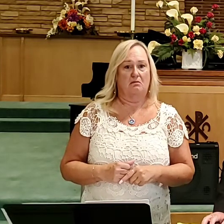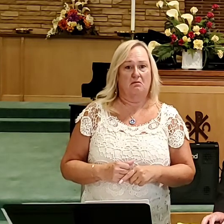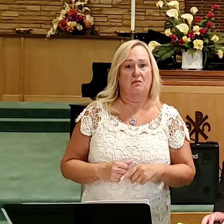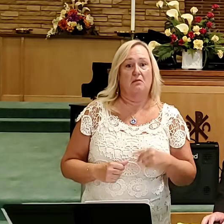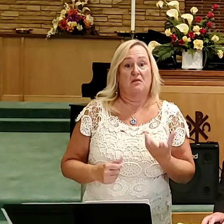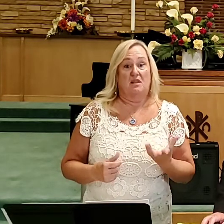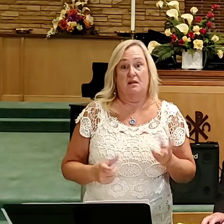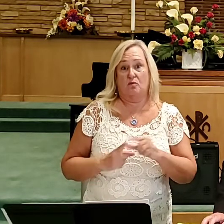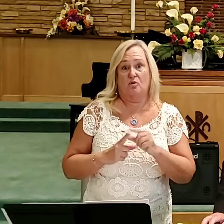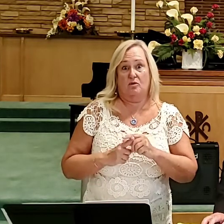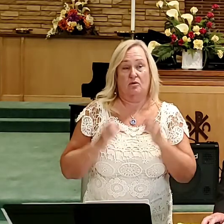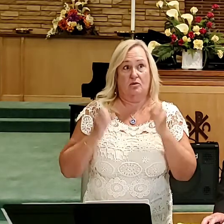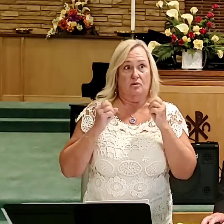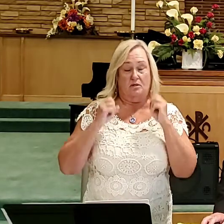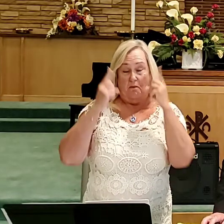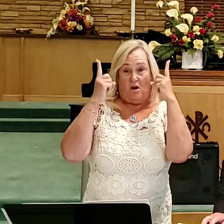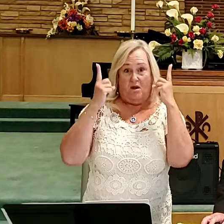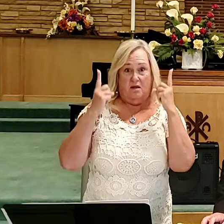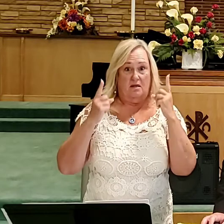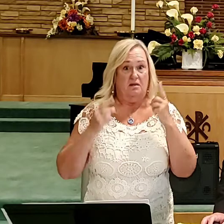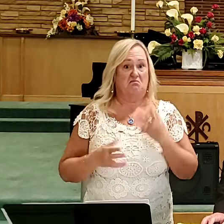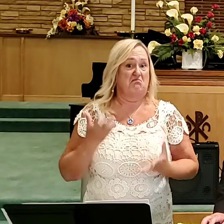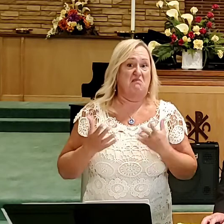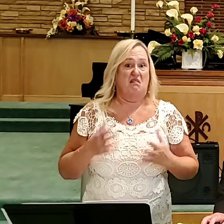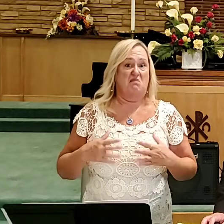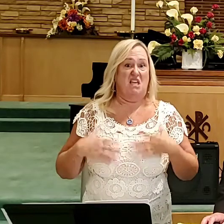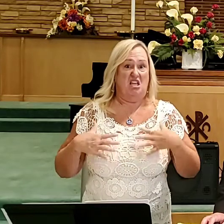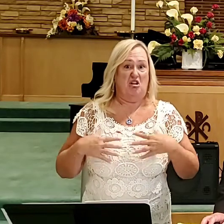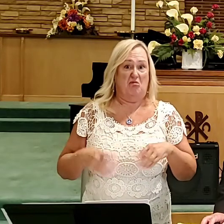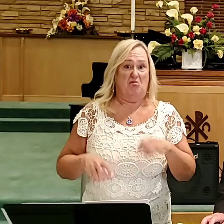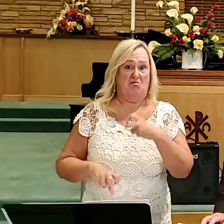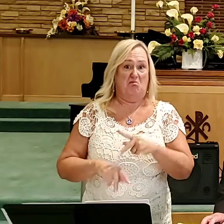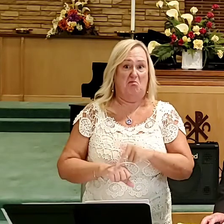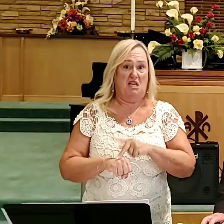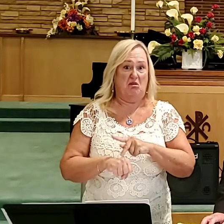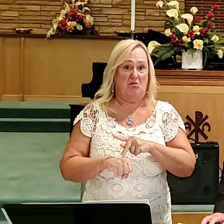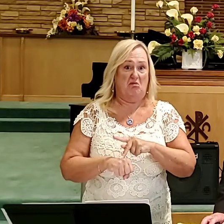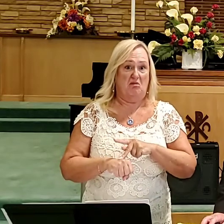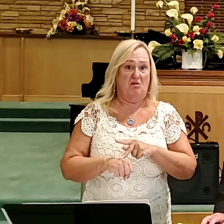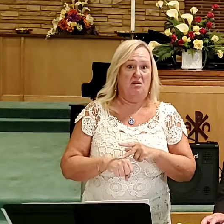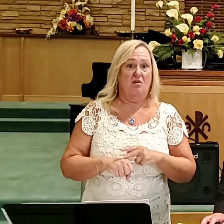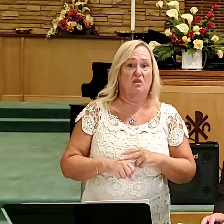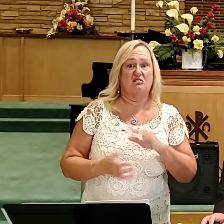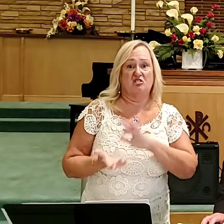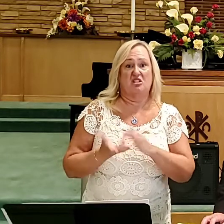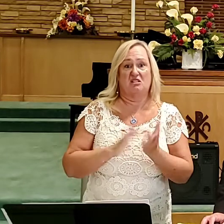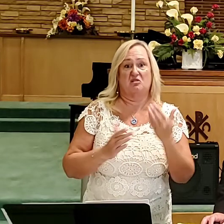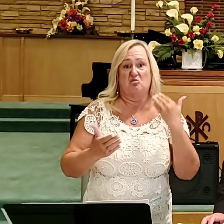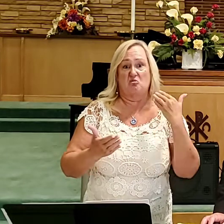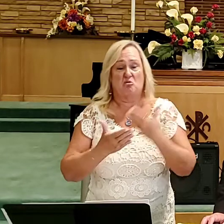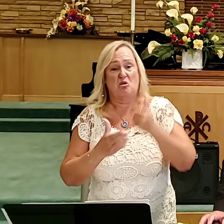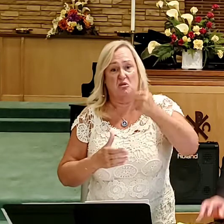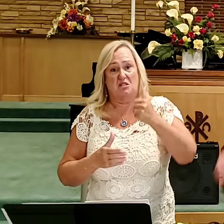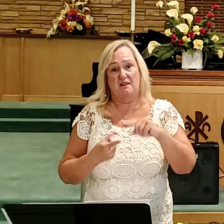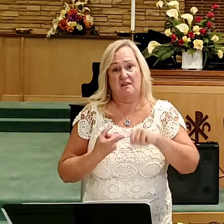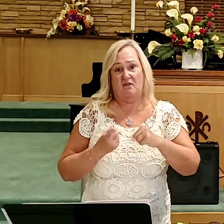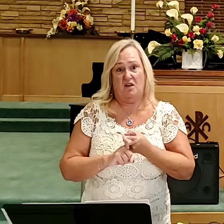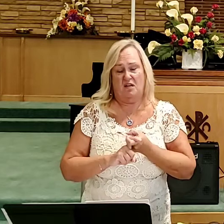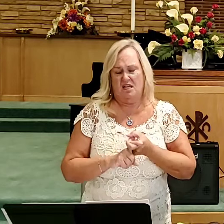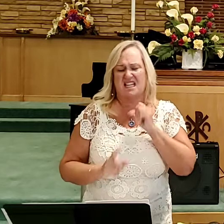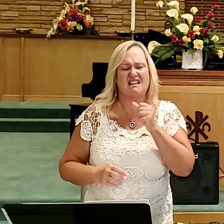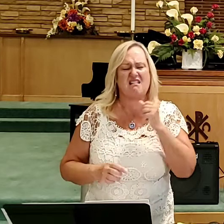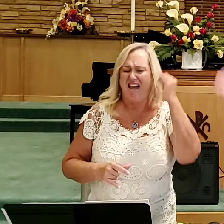Evidently, these words shocked, maybe even angered Peter, one of Jesus' closest friends. He